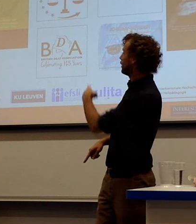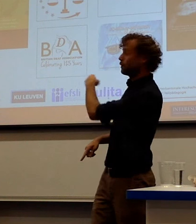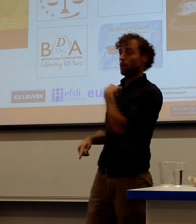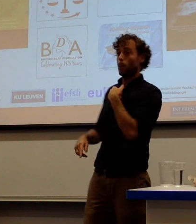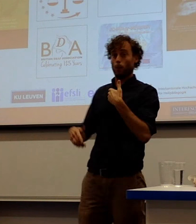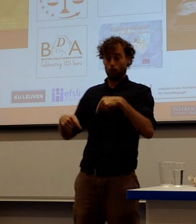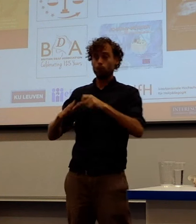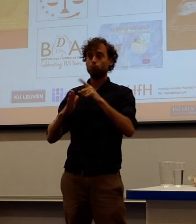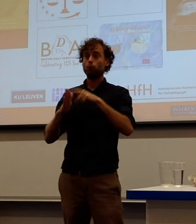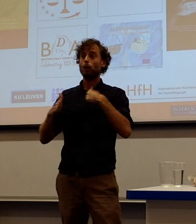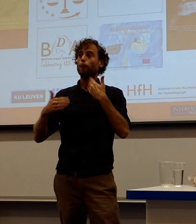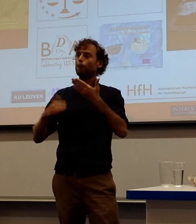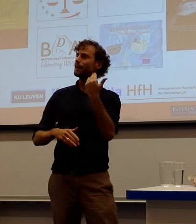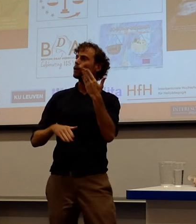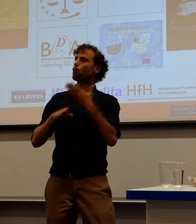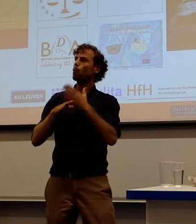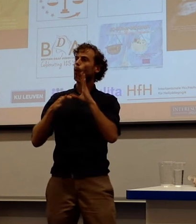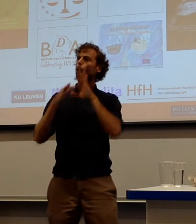and that's a good example.